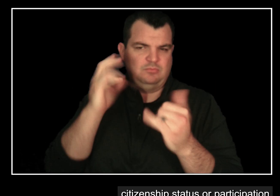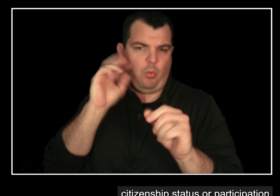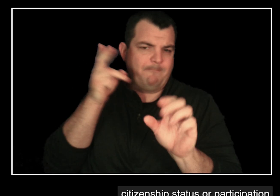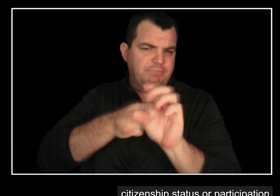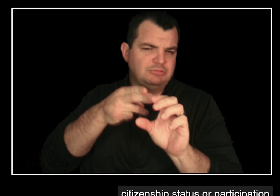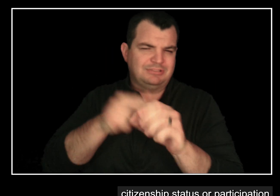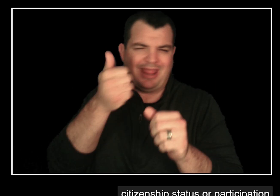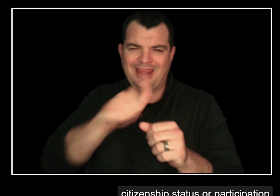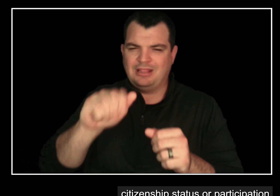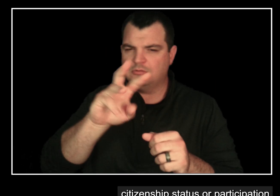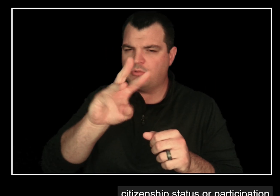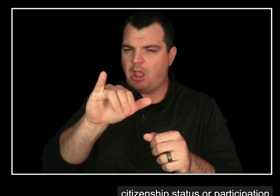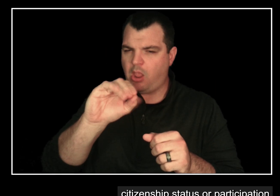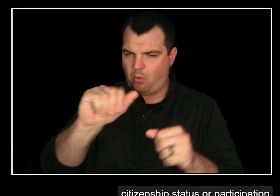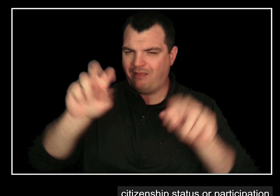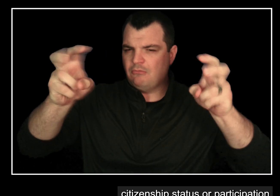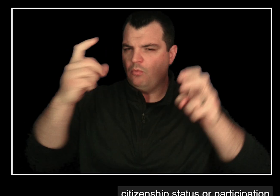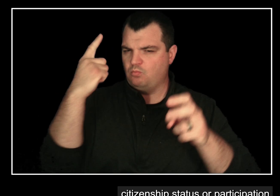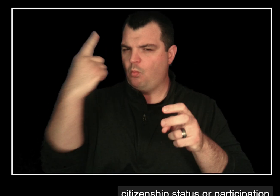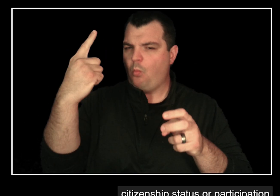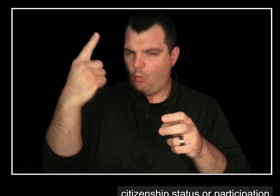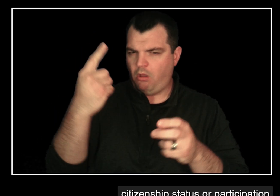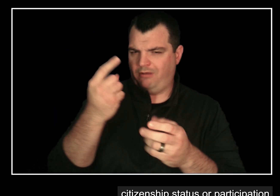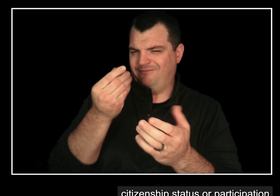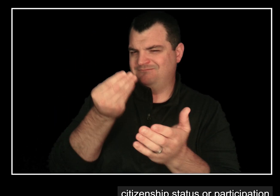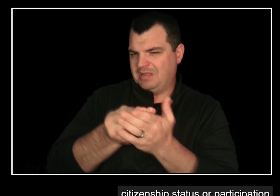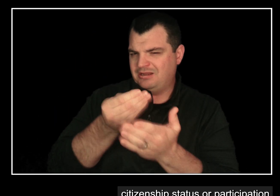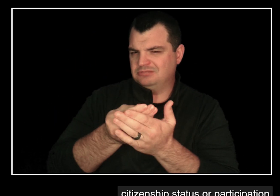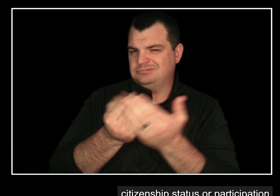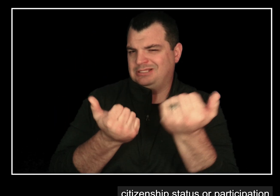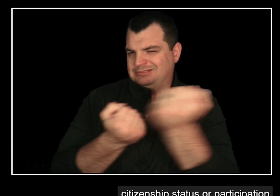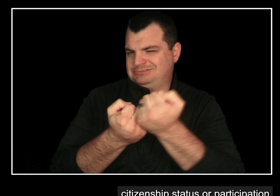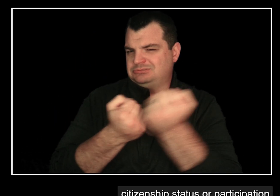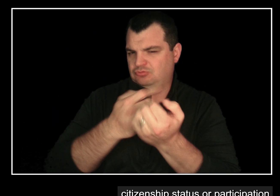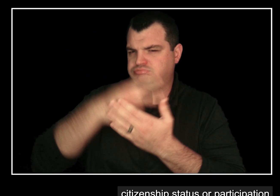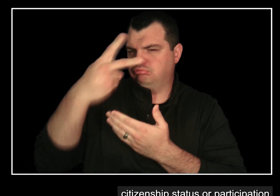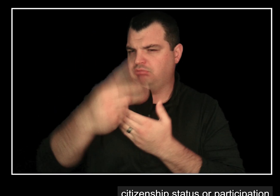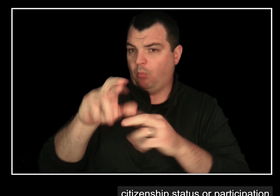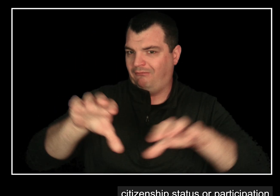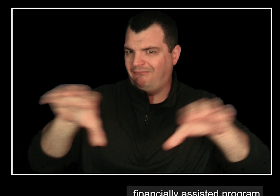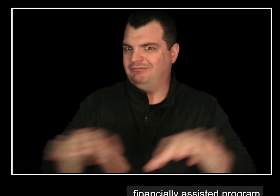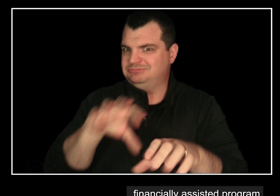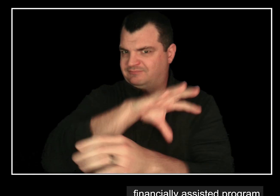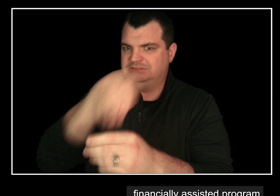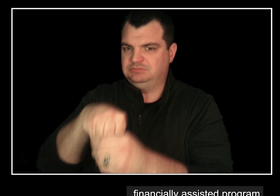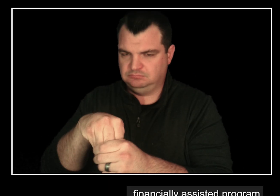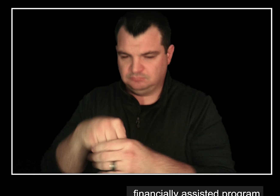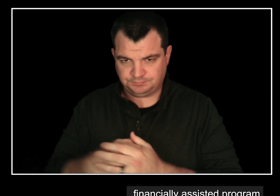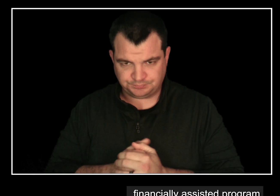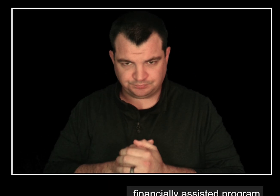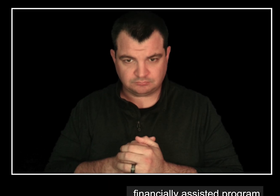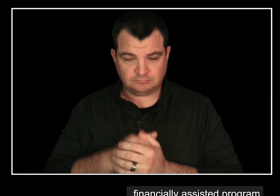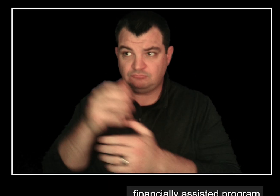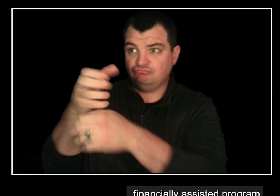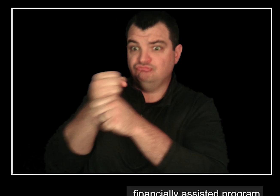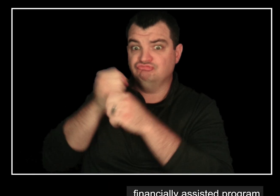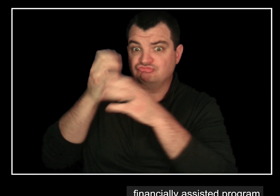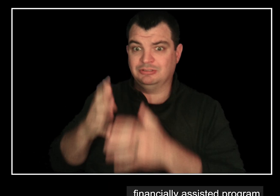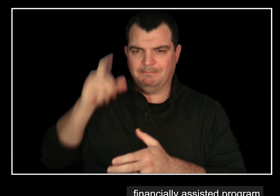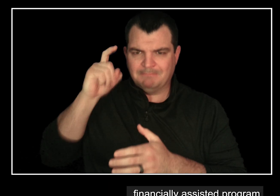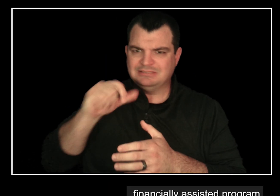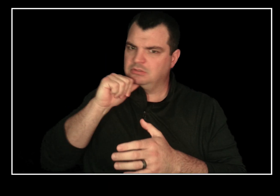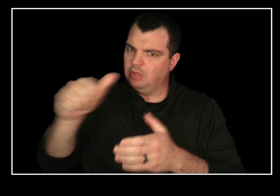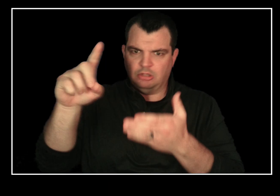individual's citizenship status or participation in any WIOA Title I financially assisted program